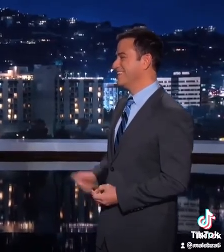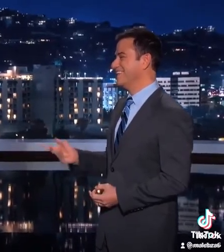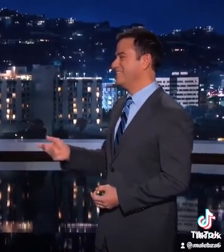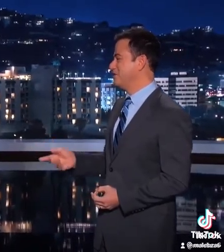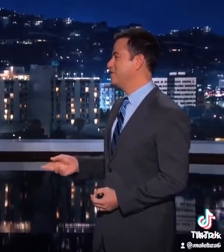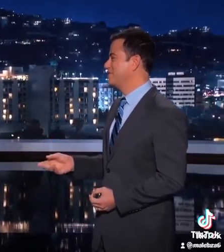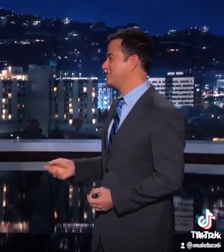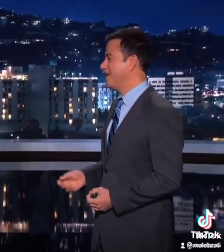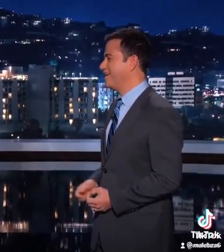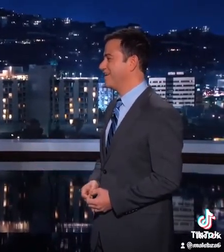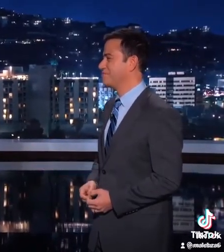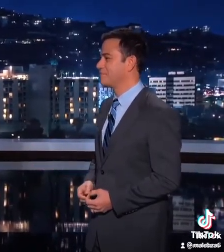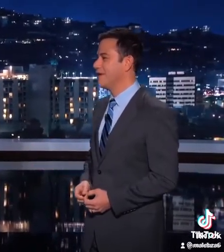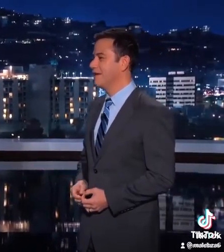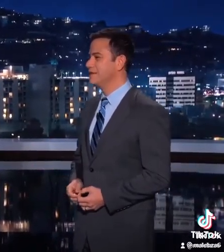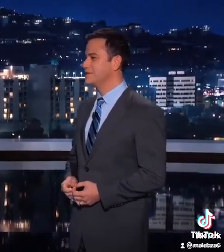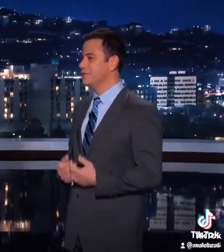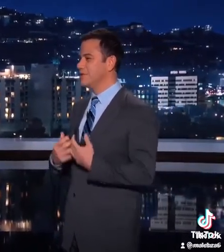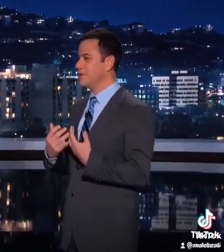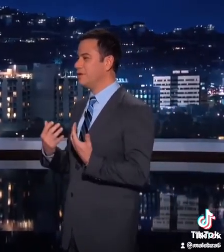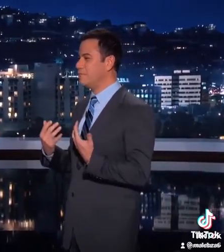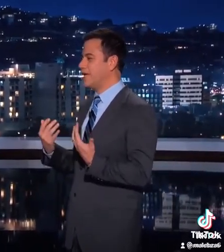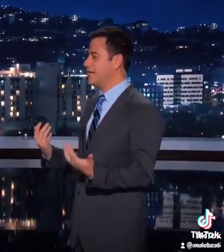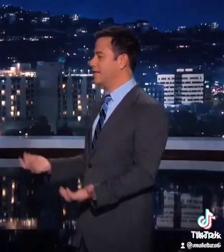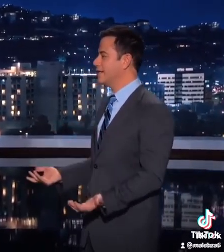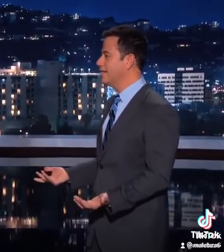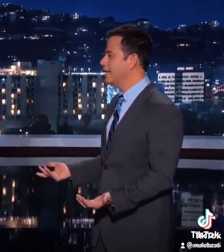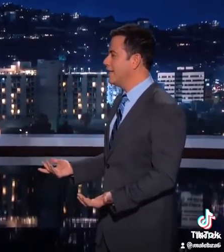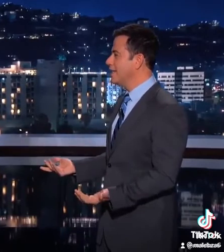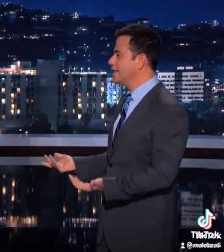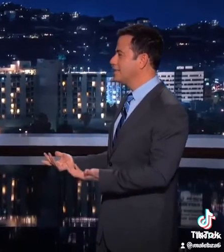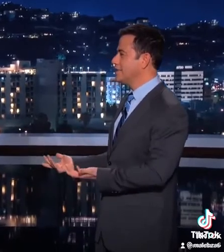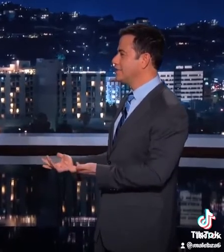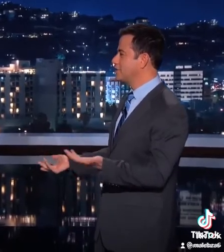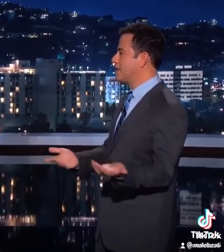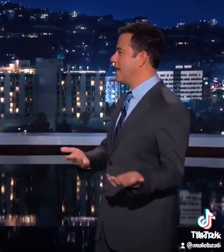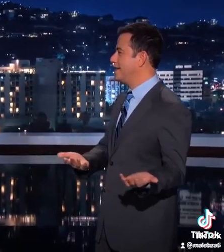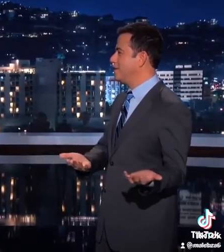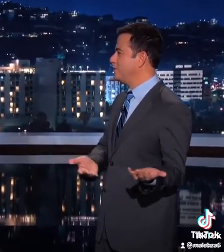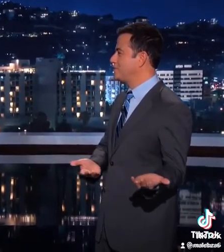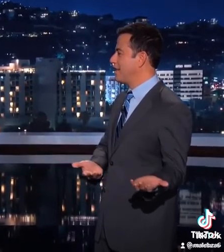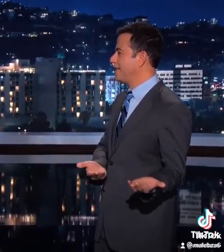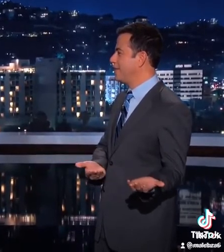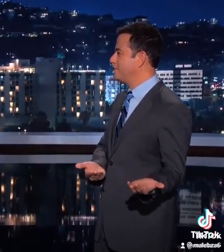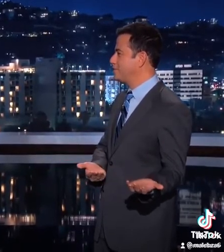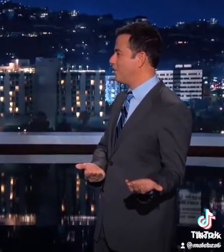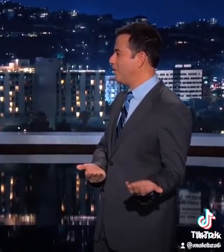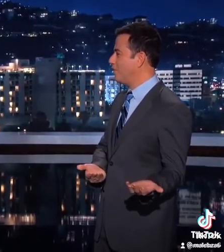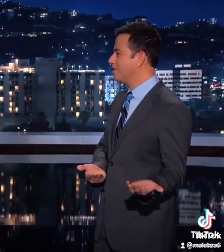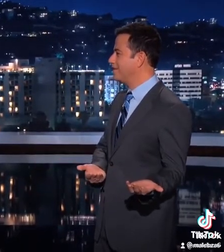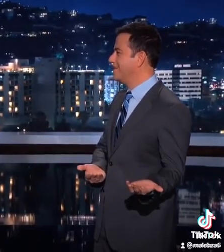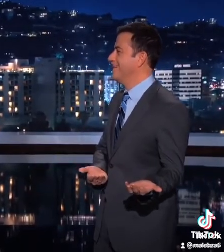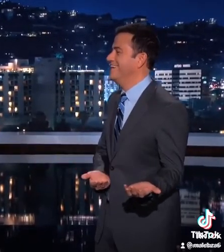I'm sorry. sorry. So in your opinion, does this guy know sign language at all? No, not at all.